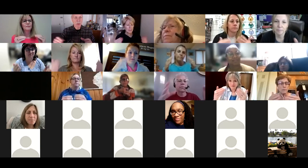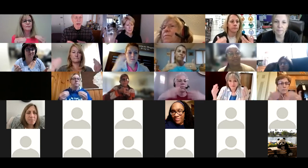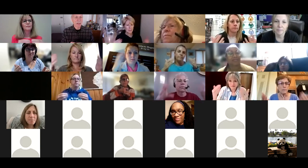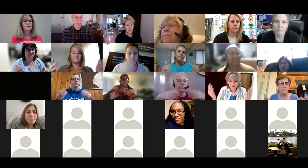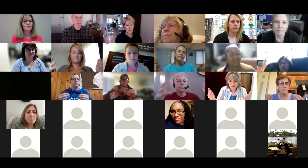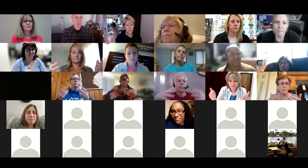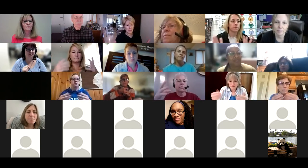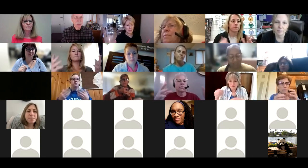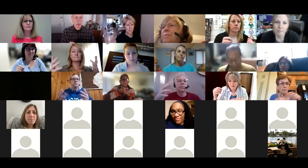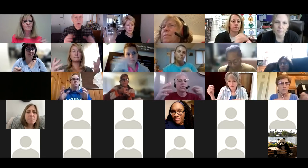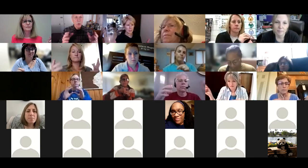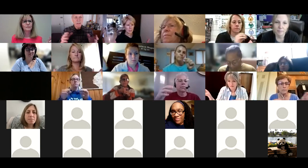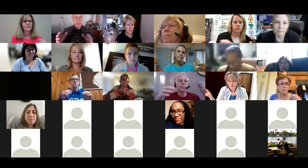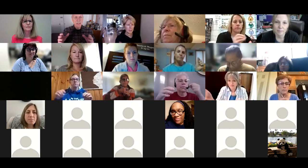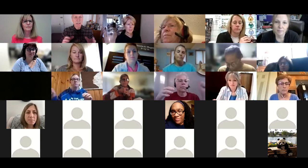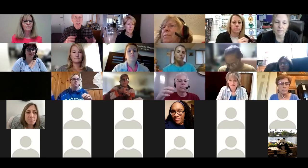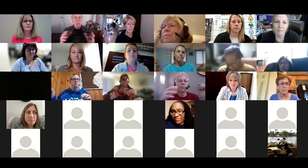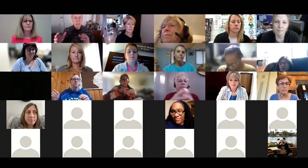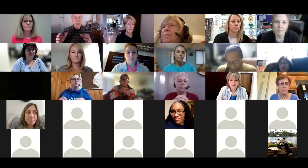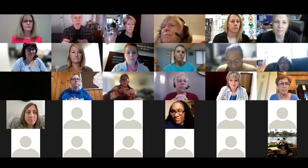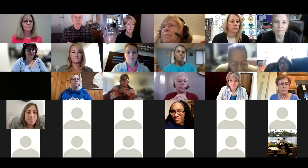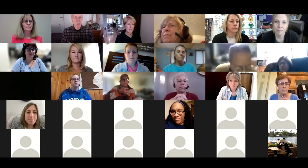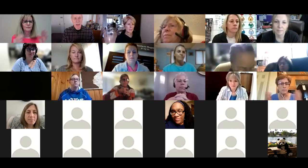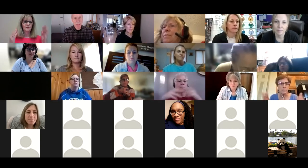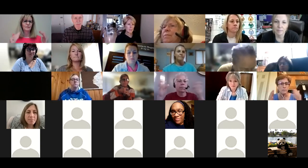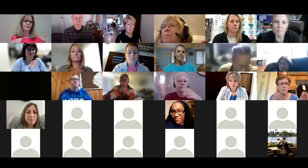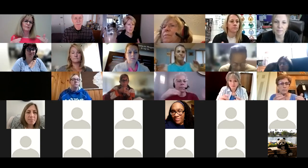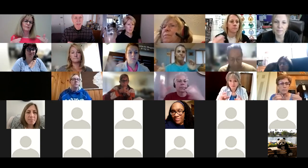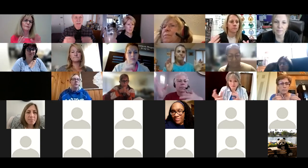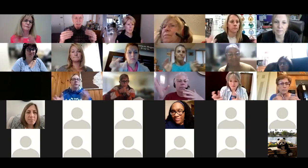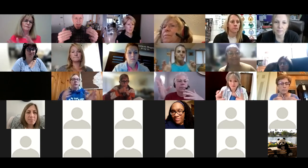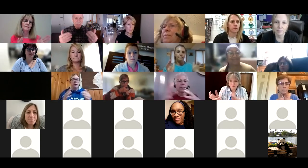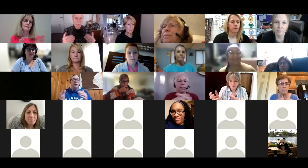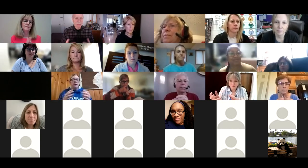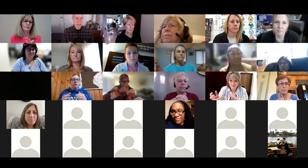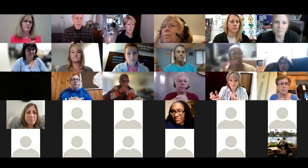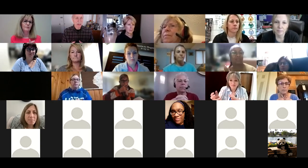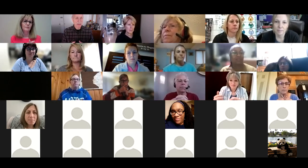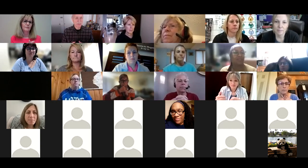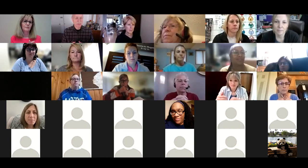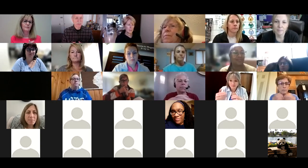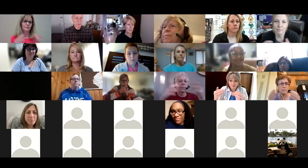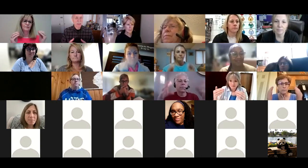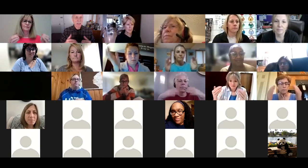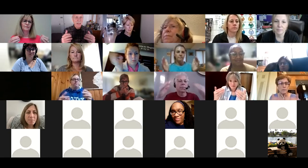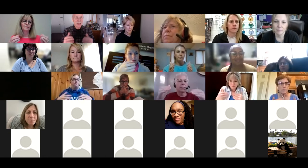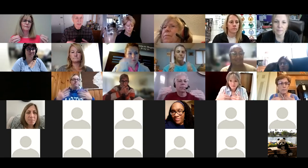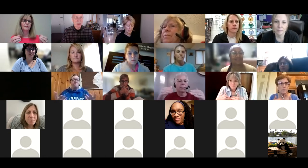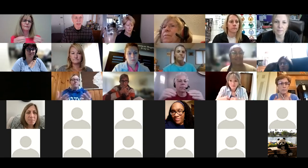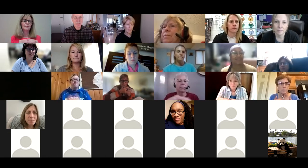writing them. Once a kid can speak a triple whammy, then it's time for desk writing. And in desk writing,